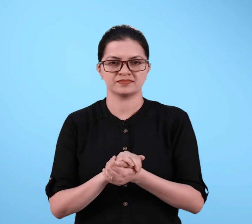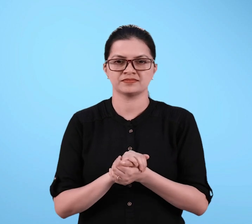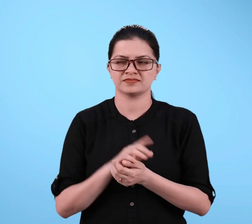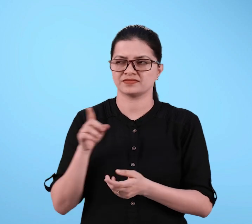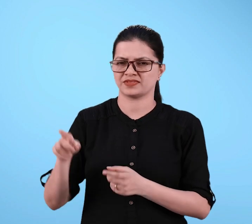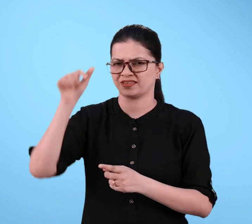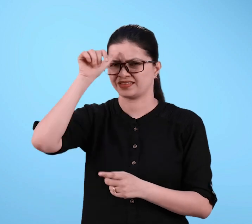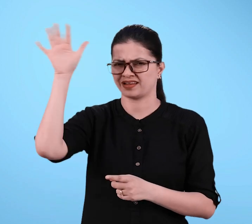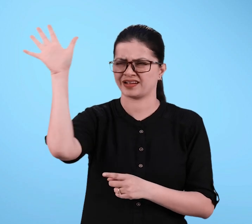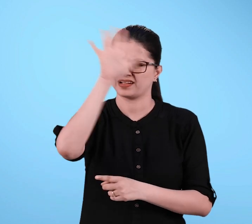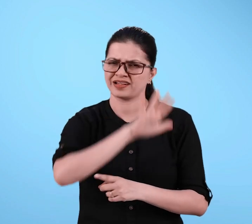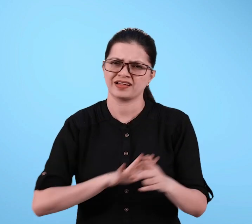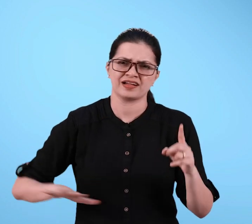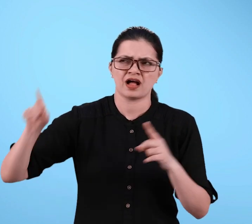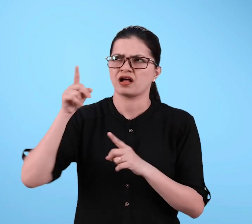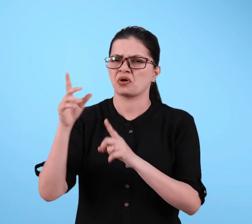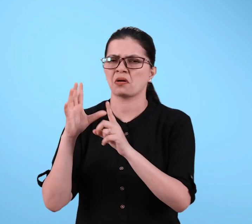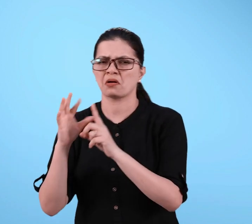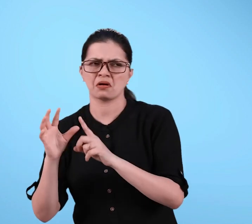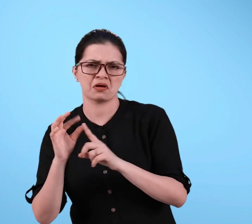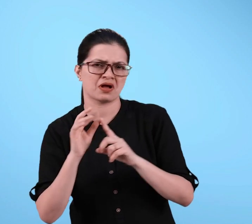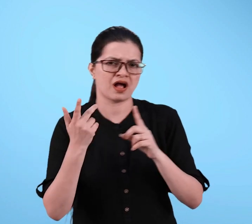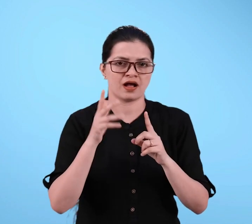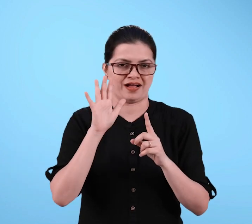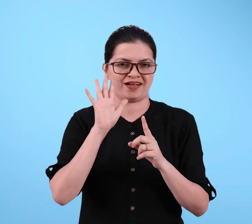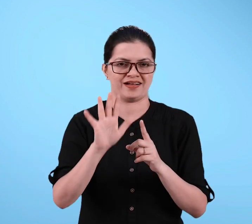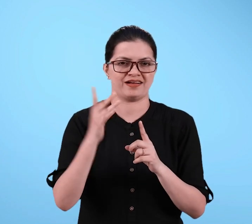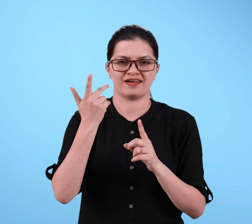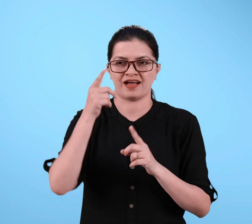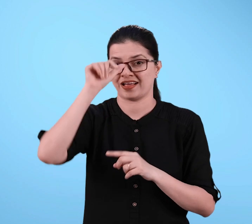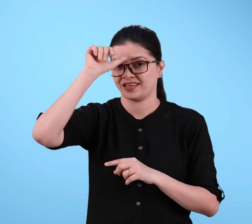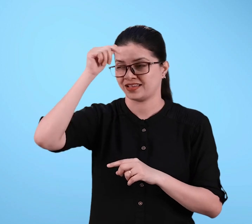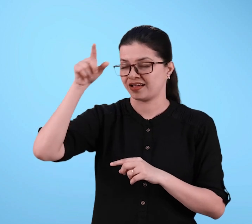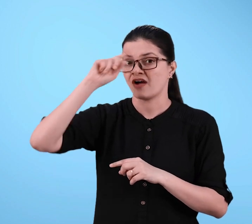and items India to exports many other cotton countries. fabrics and items to many other countries.